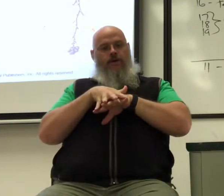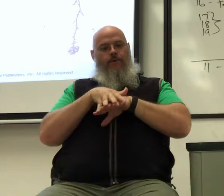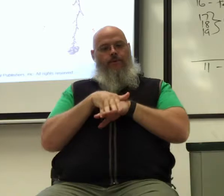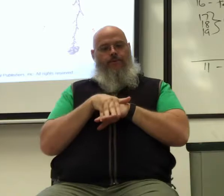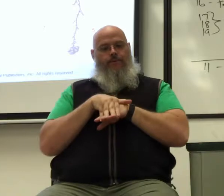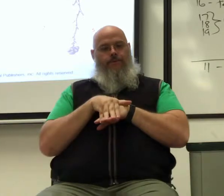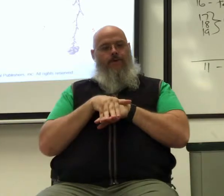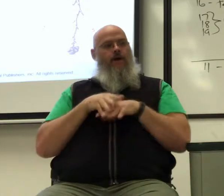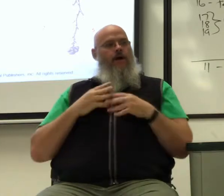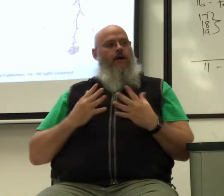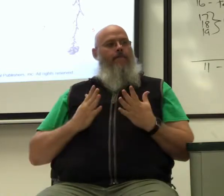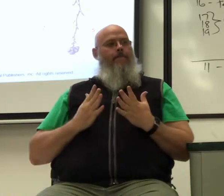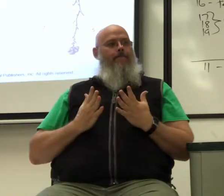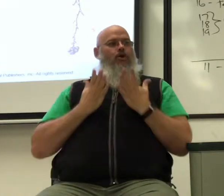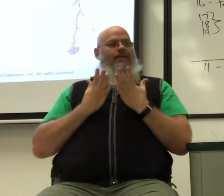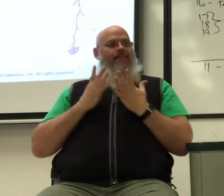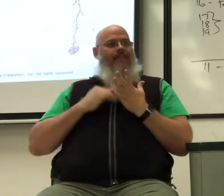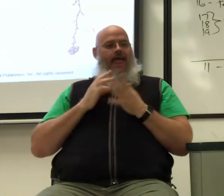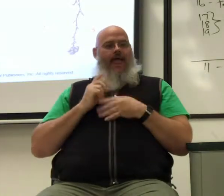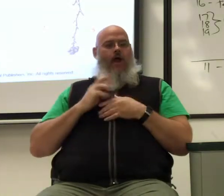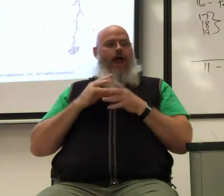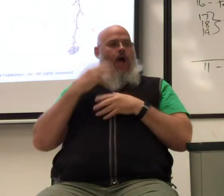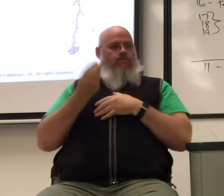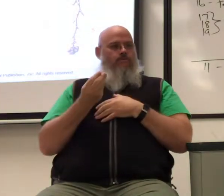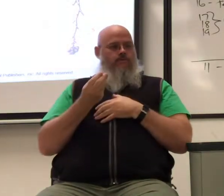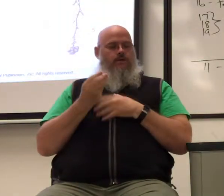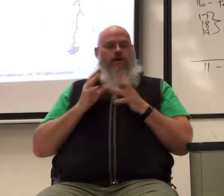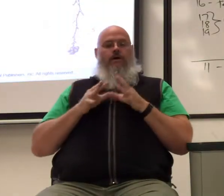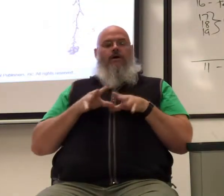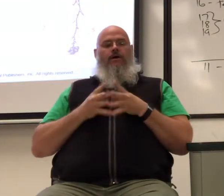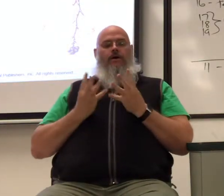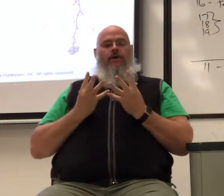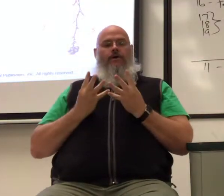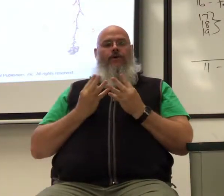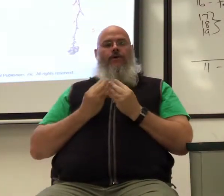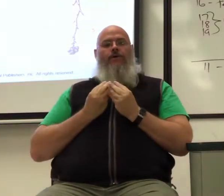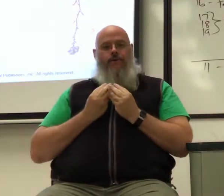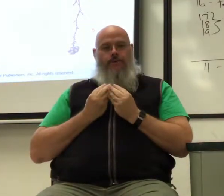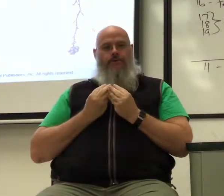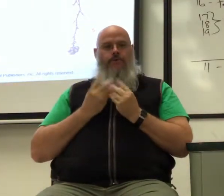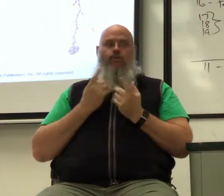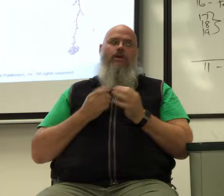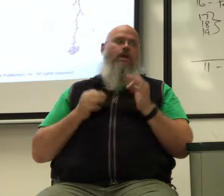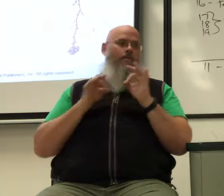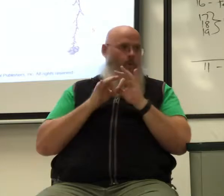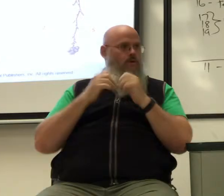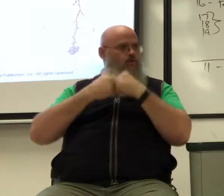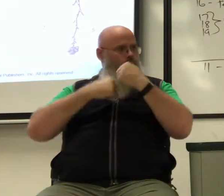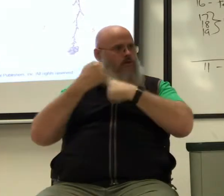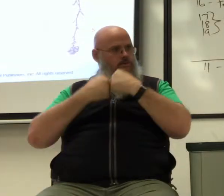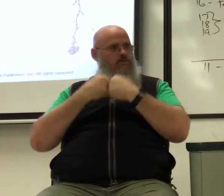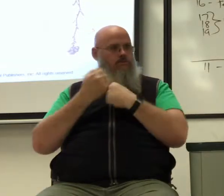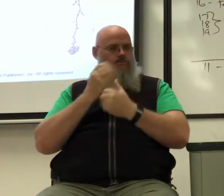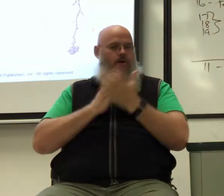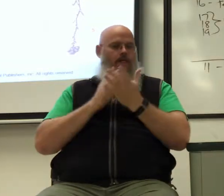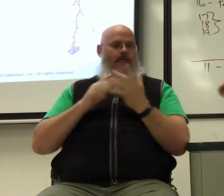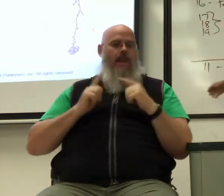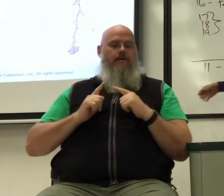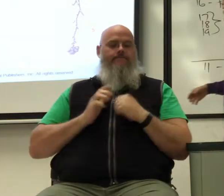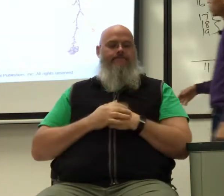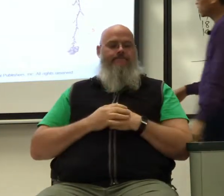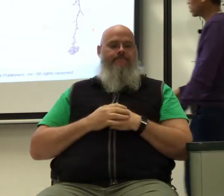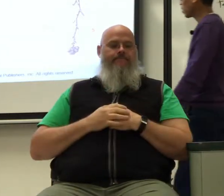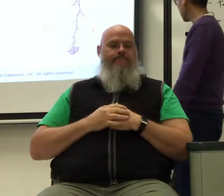out of your lungs passively. So that's an important structural feature. So now we're